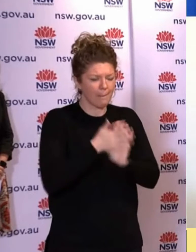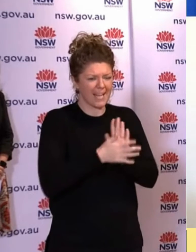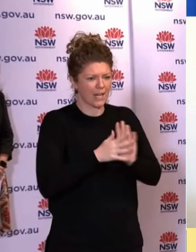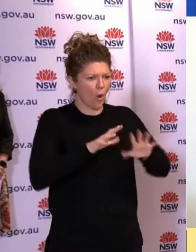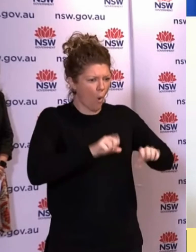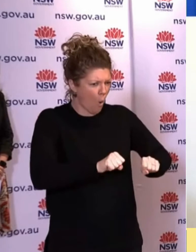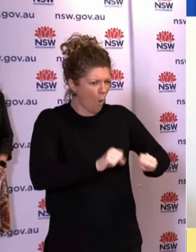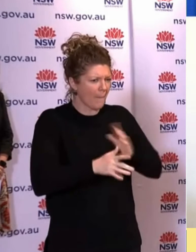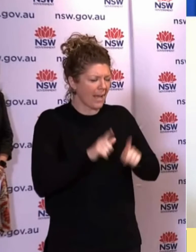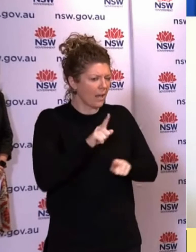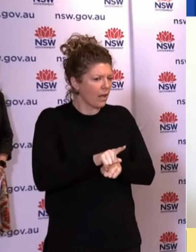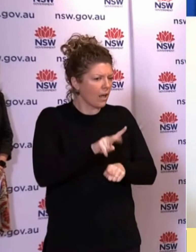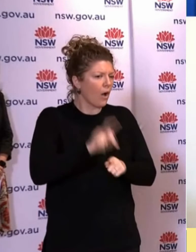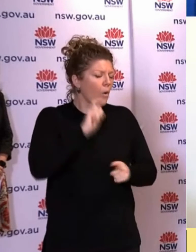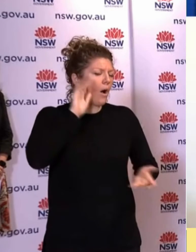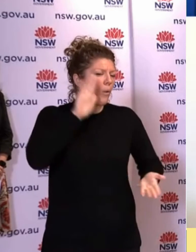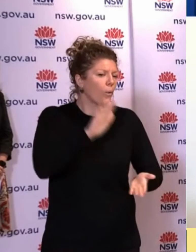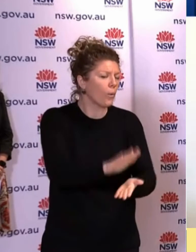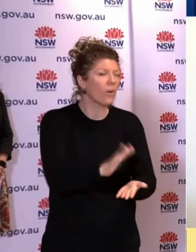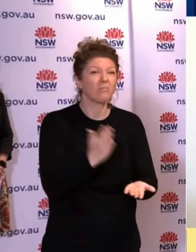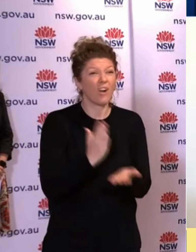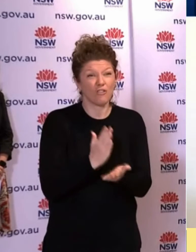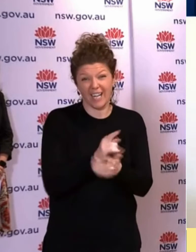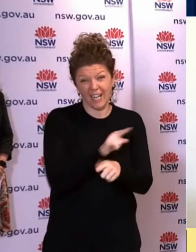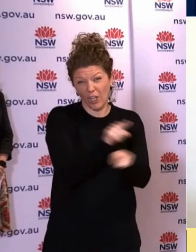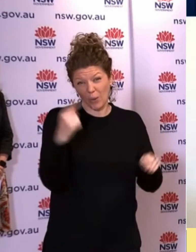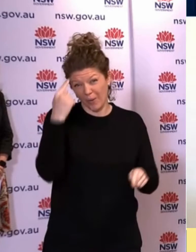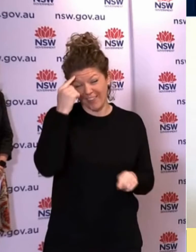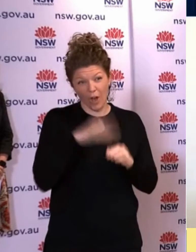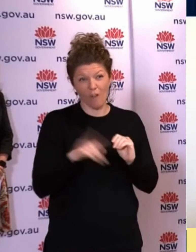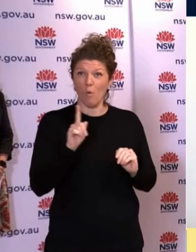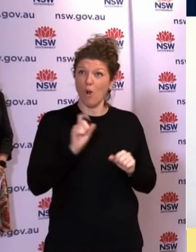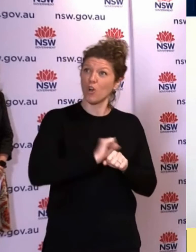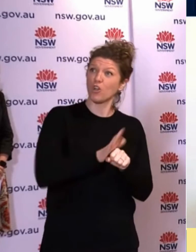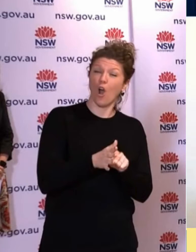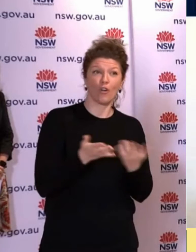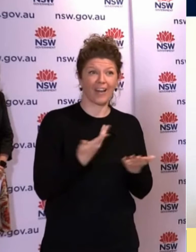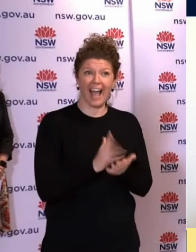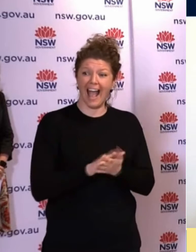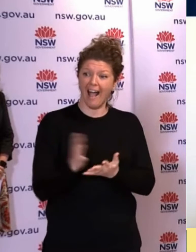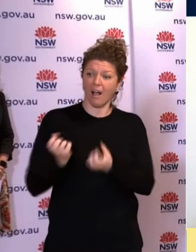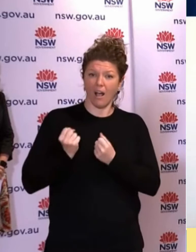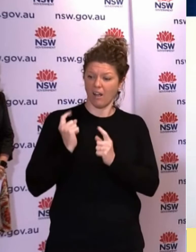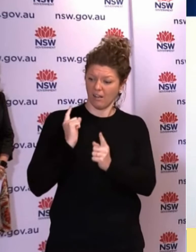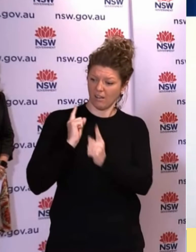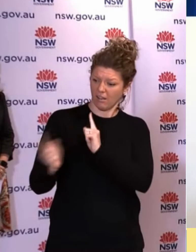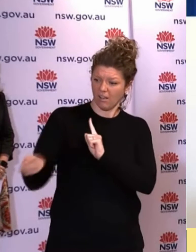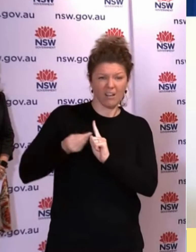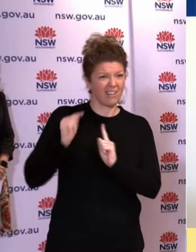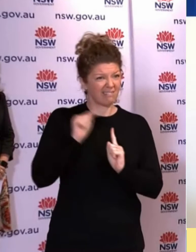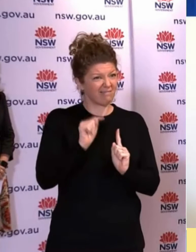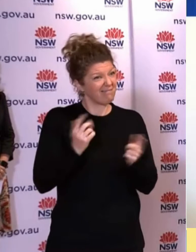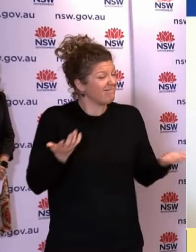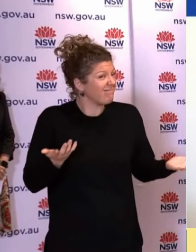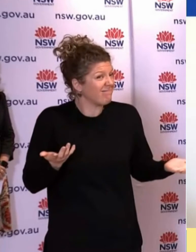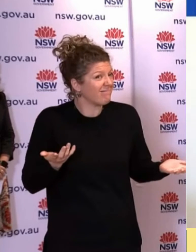to go back to basics, and the basics are this virus can only move from one person to another if